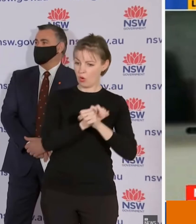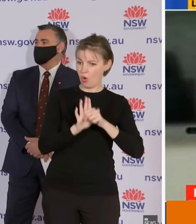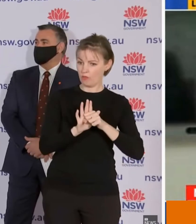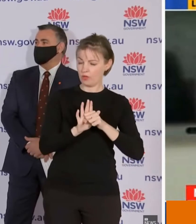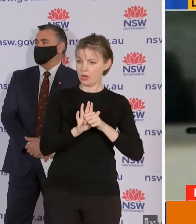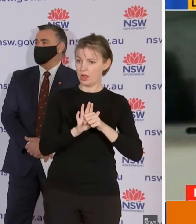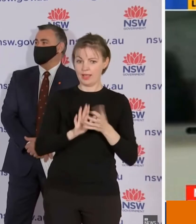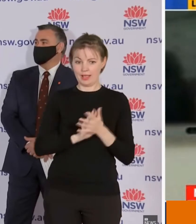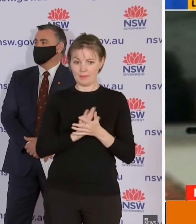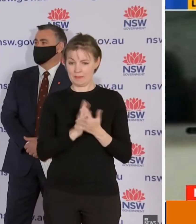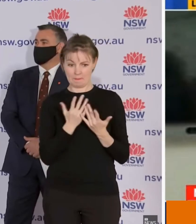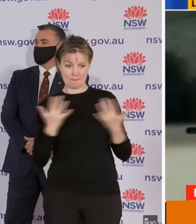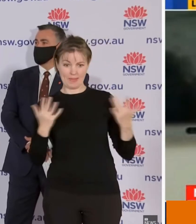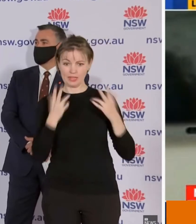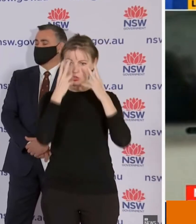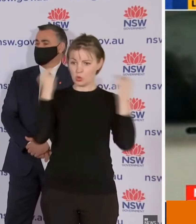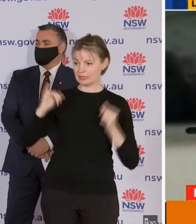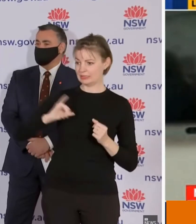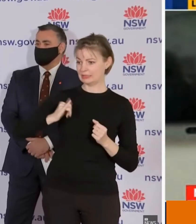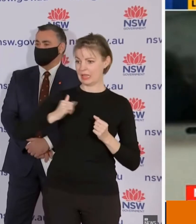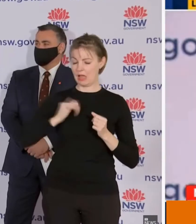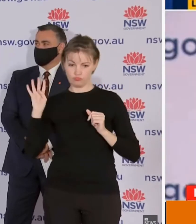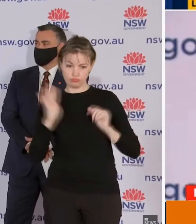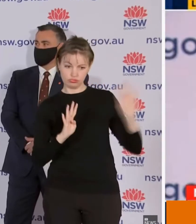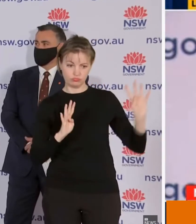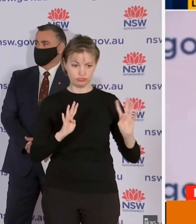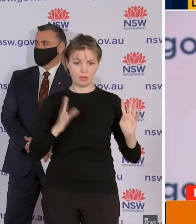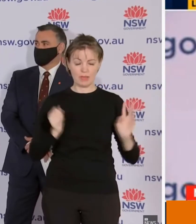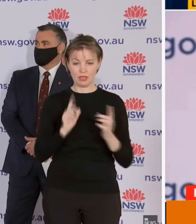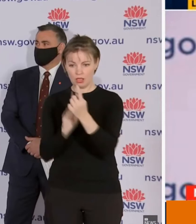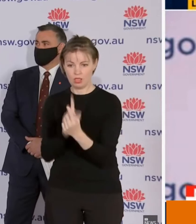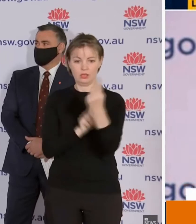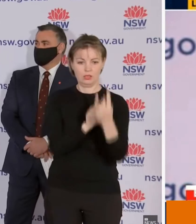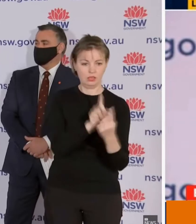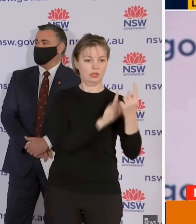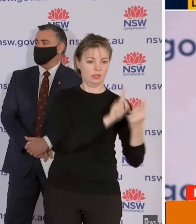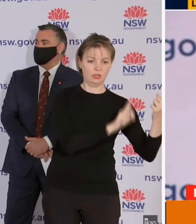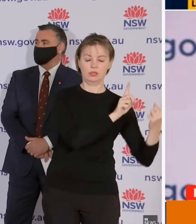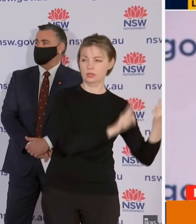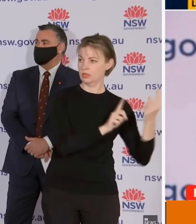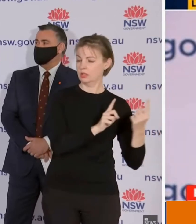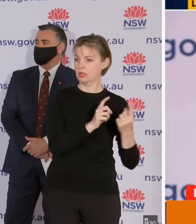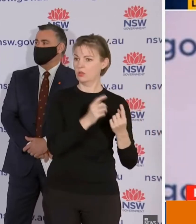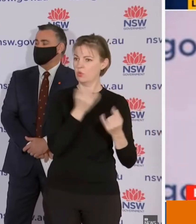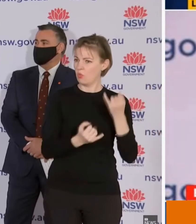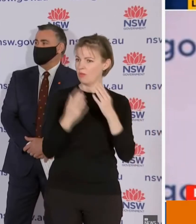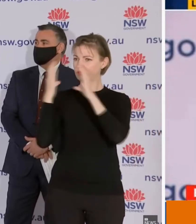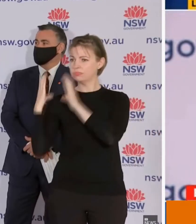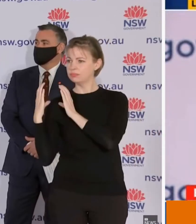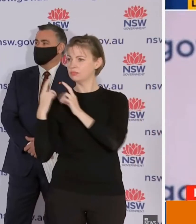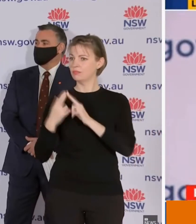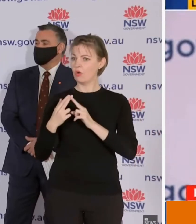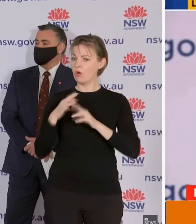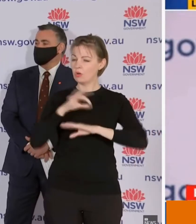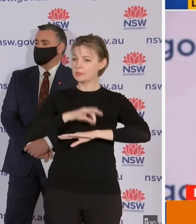of strain on the nursing staff? And are you working, 7 days a week? Our care ratios don't change. An ECMO COVID patient requires 2 nurses,